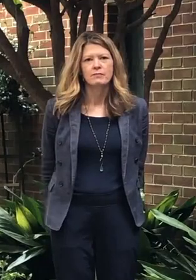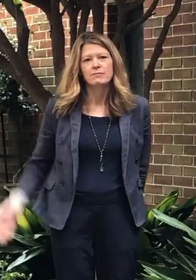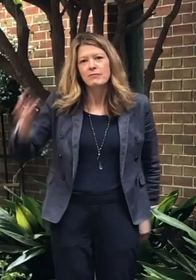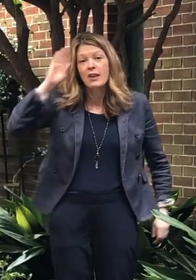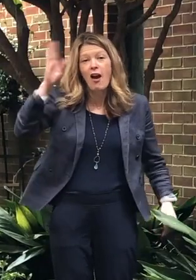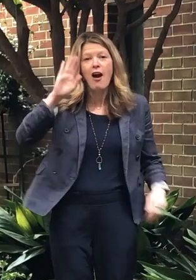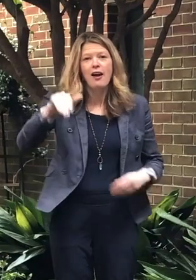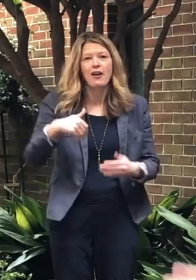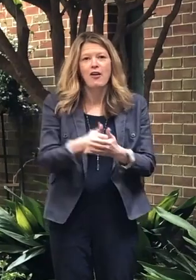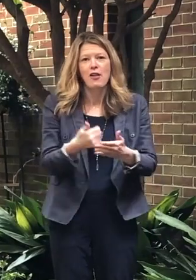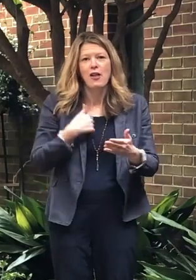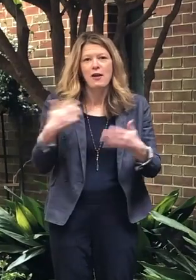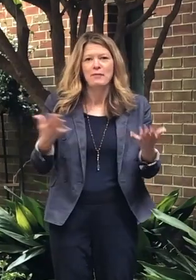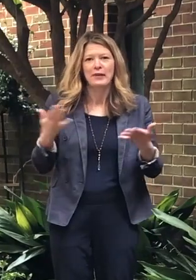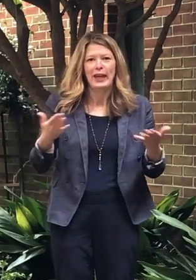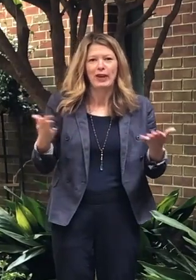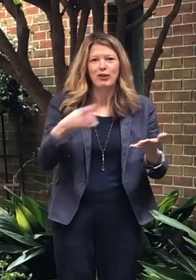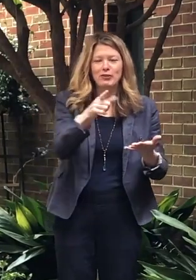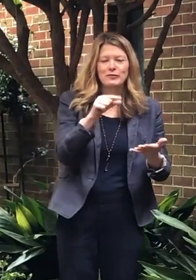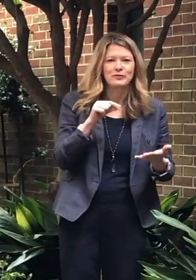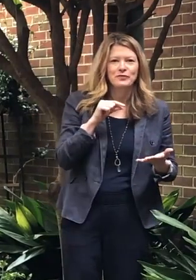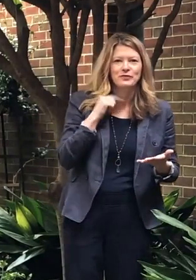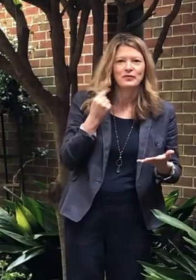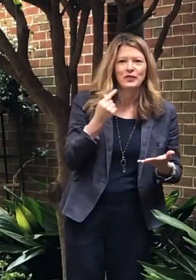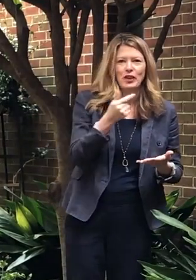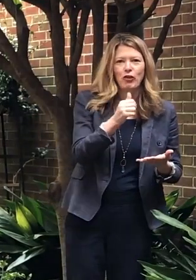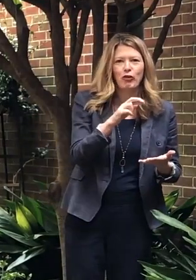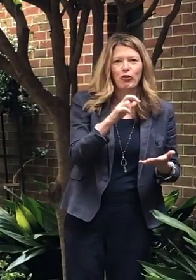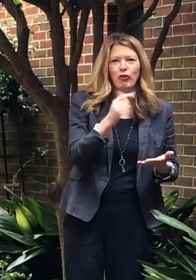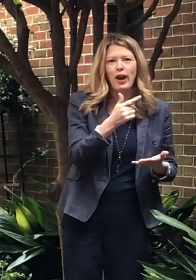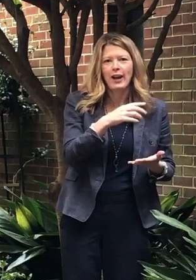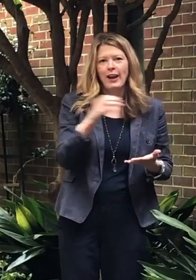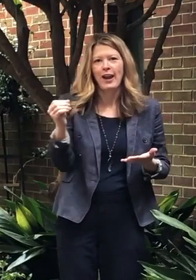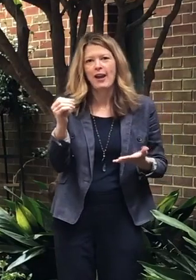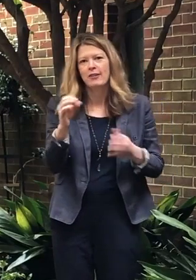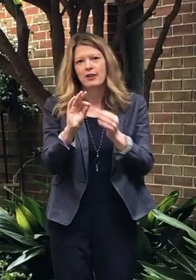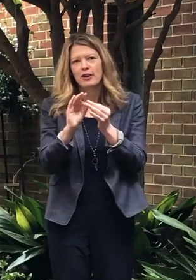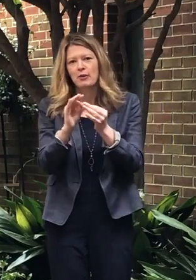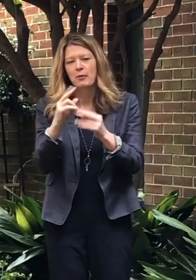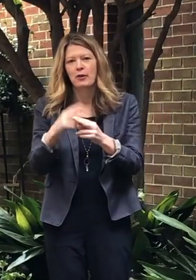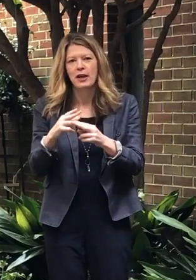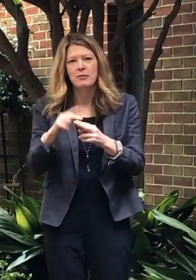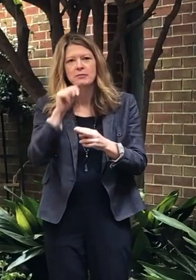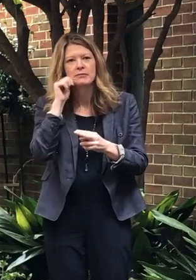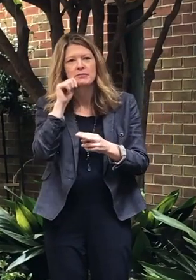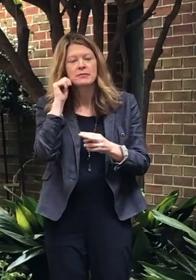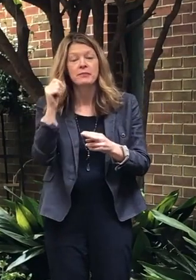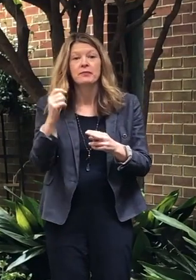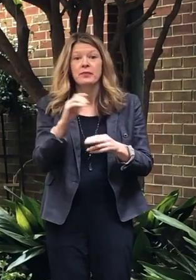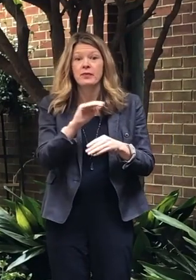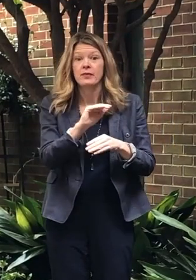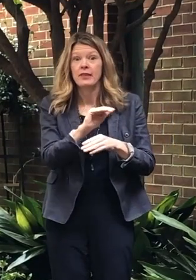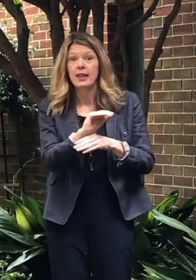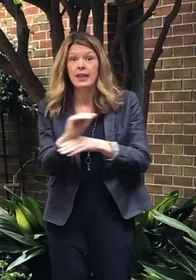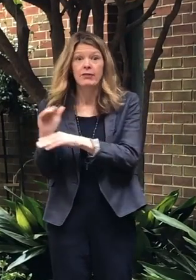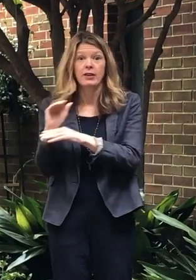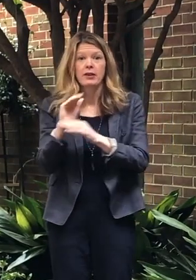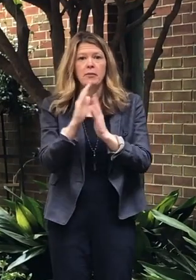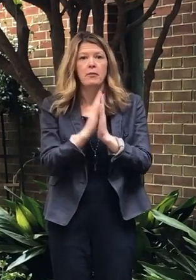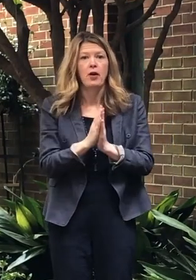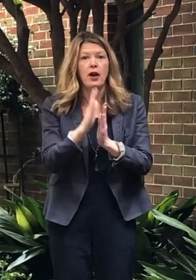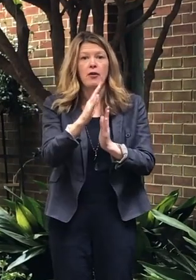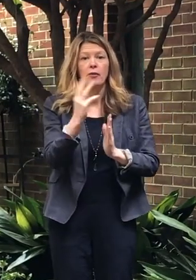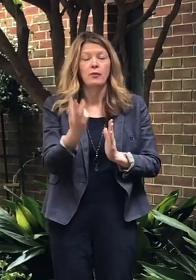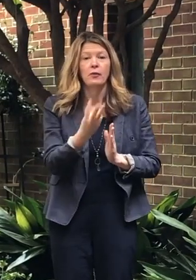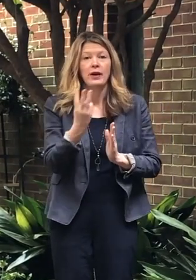Hi everybody, Father Greg, Tomina here. We are here for evening prayer. Today is Wednesday,